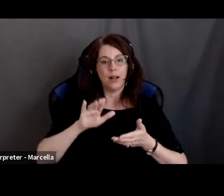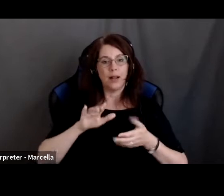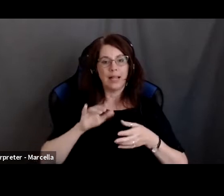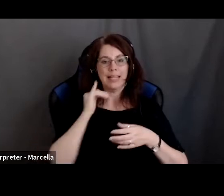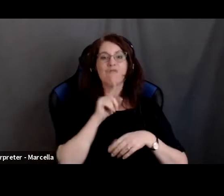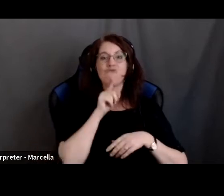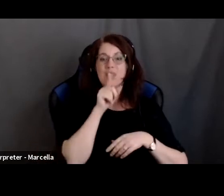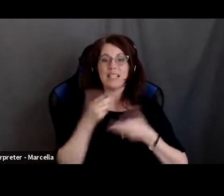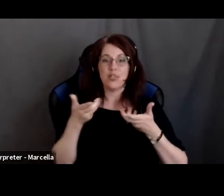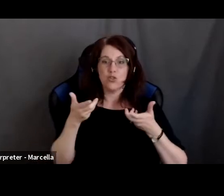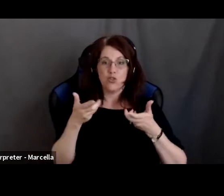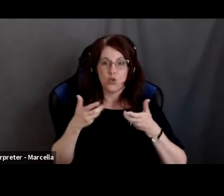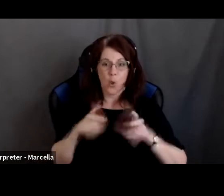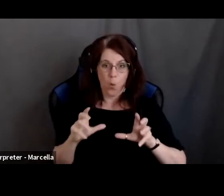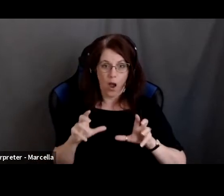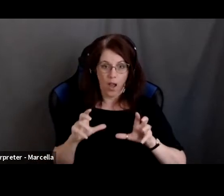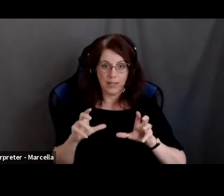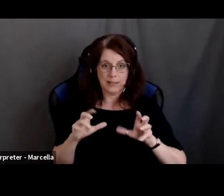you really didn't want that,